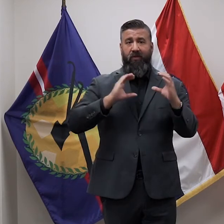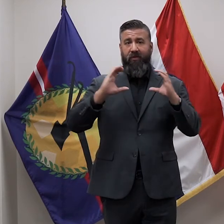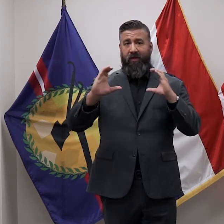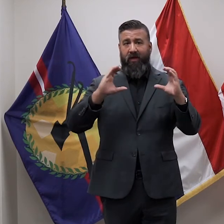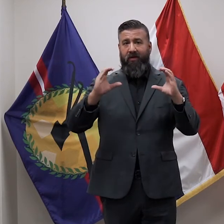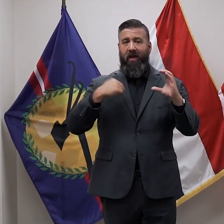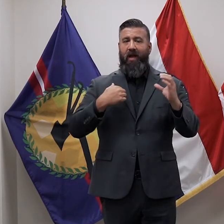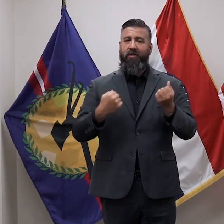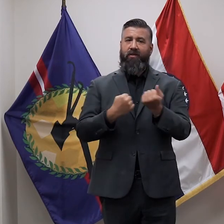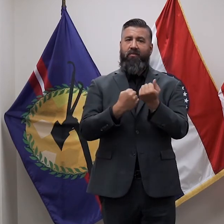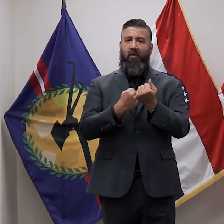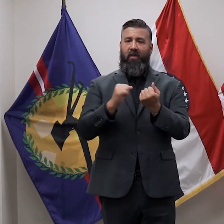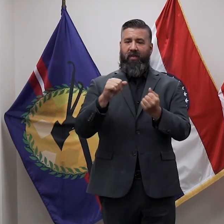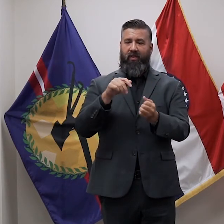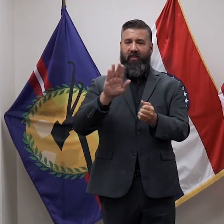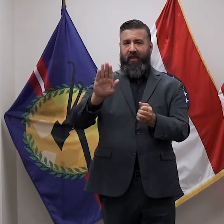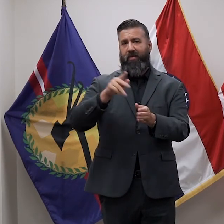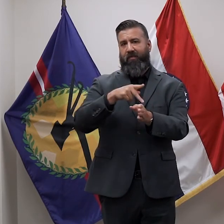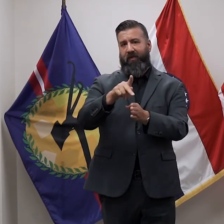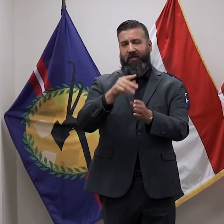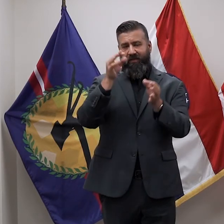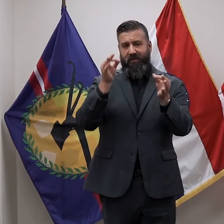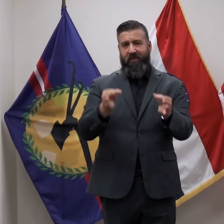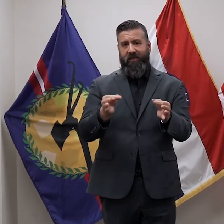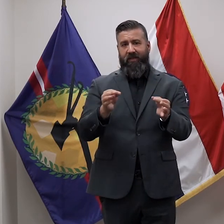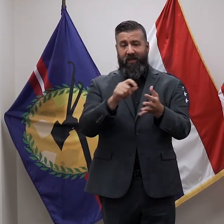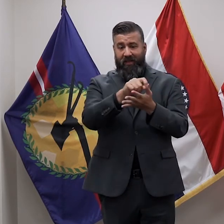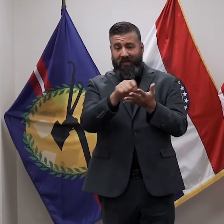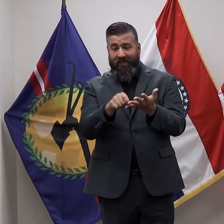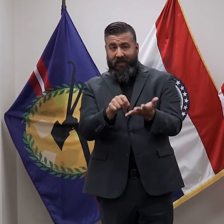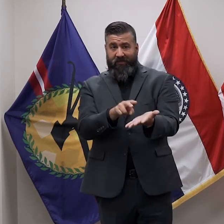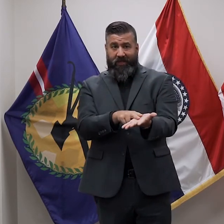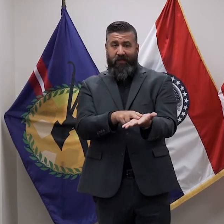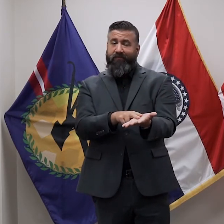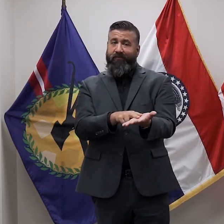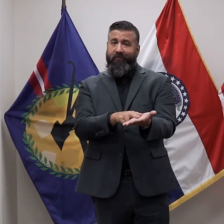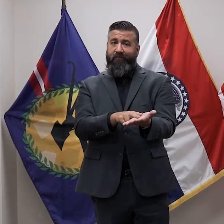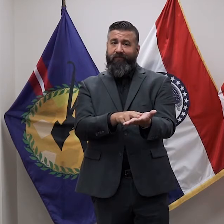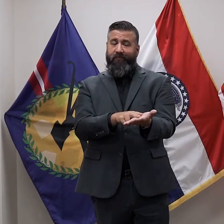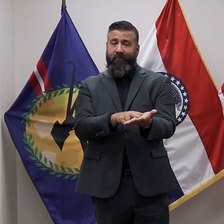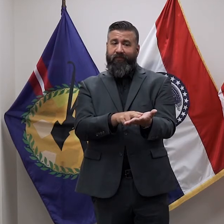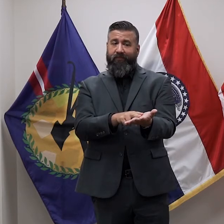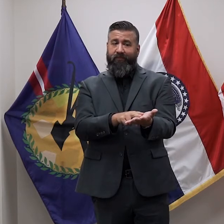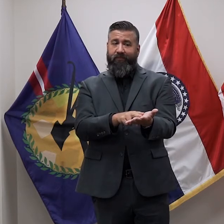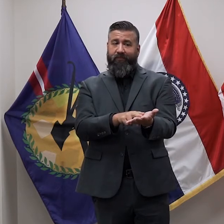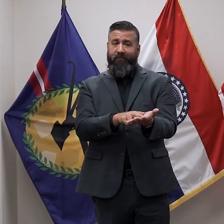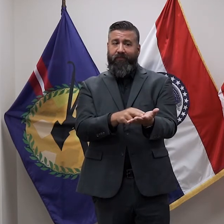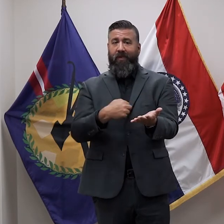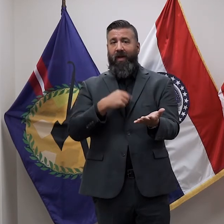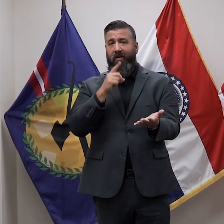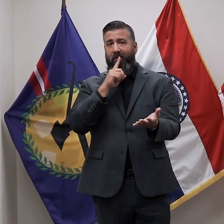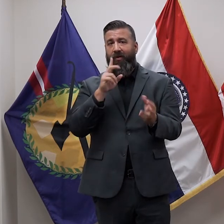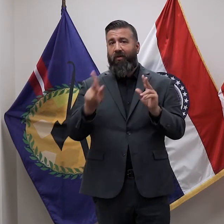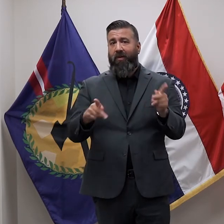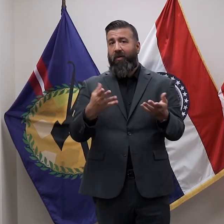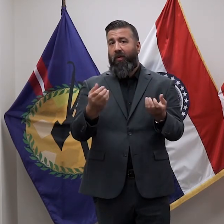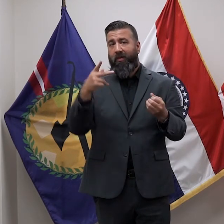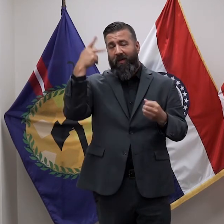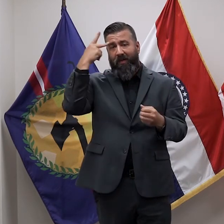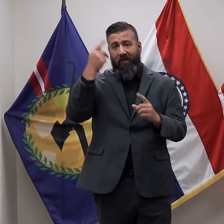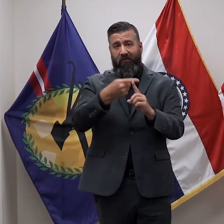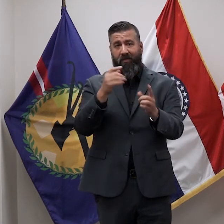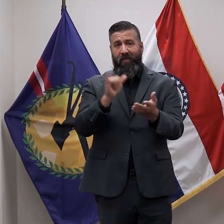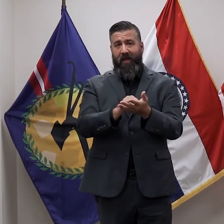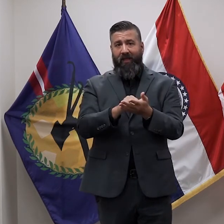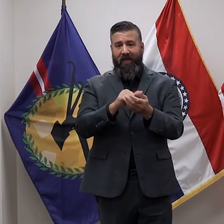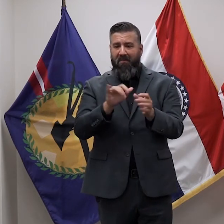I support their professional decisions. The details of the contract, I'm sure that folks that want to make politics out of it can pick